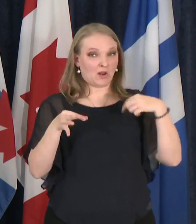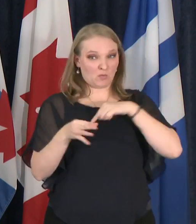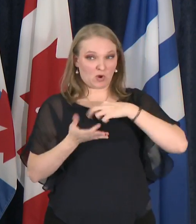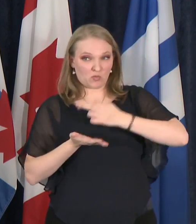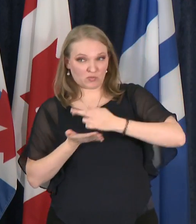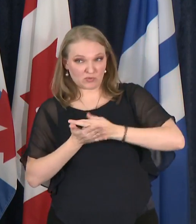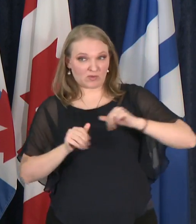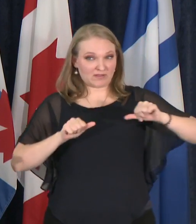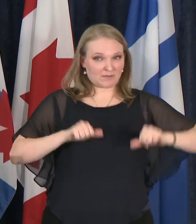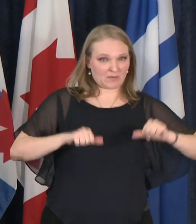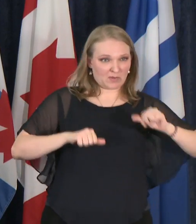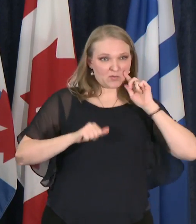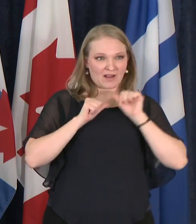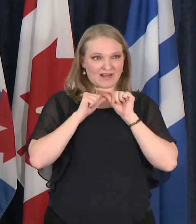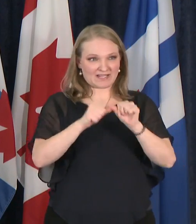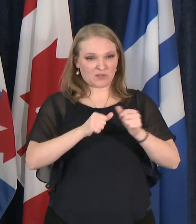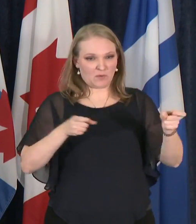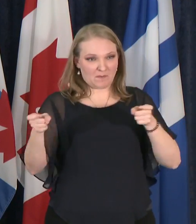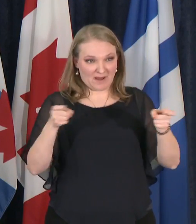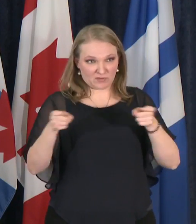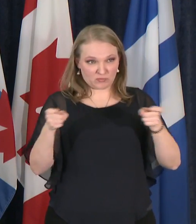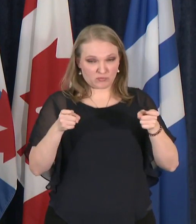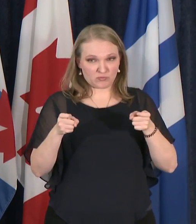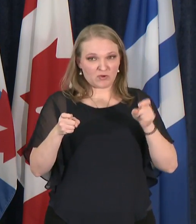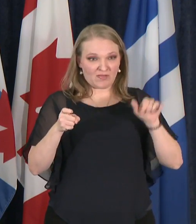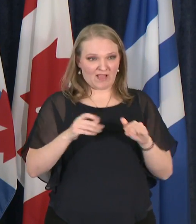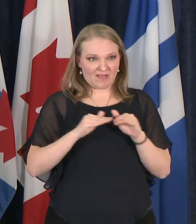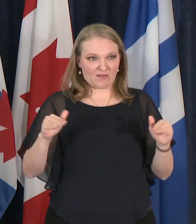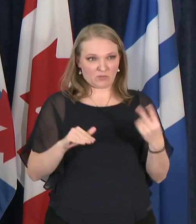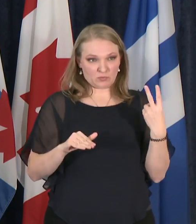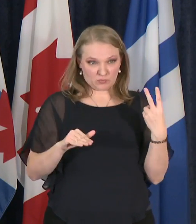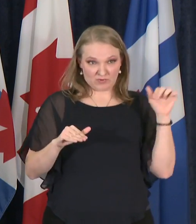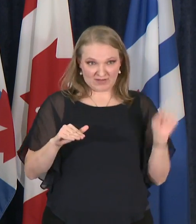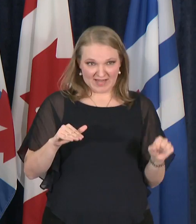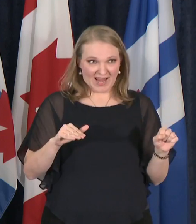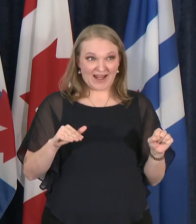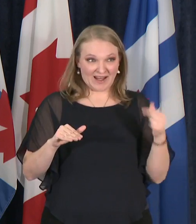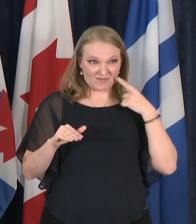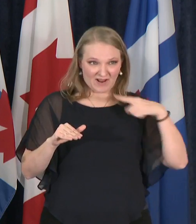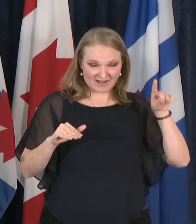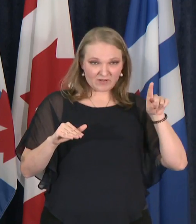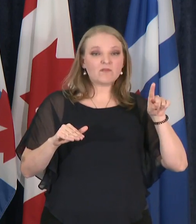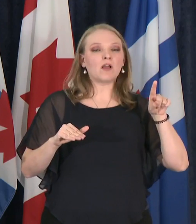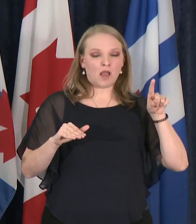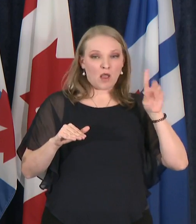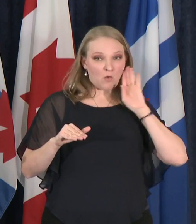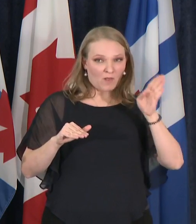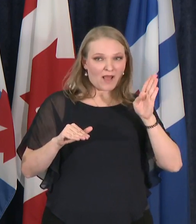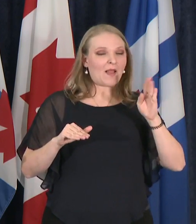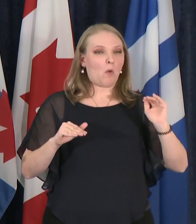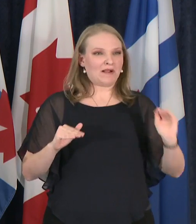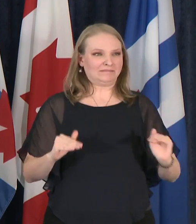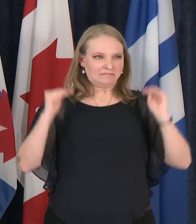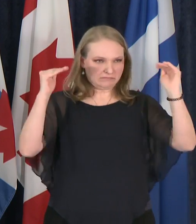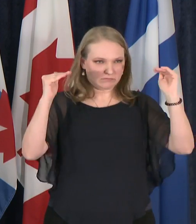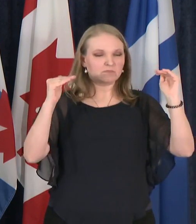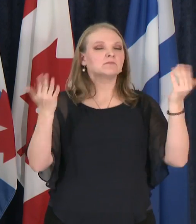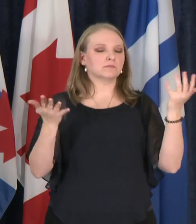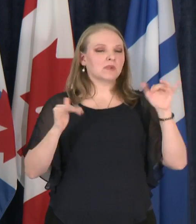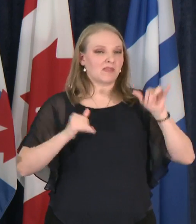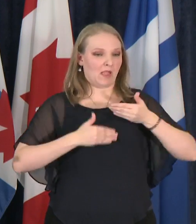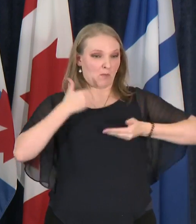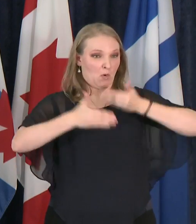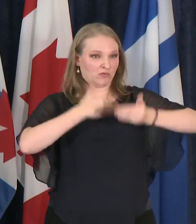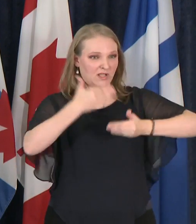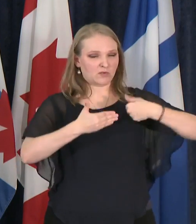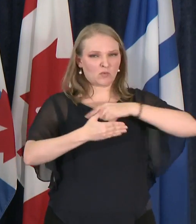and the capability to continue to manage the situation and the incident effectively. And I can tell you that the processes that